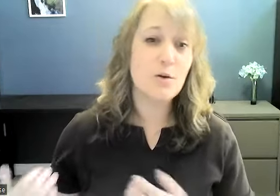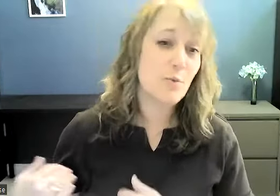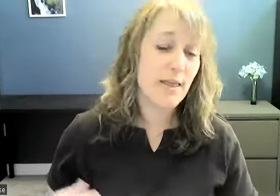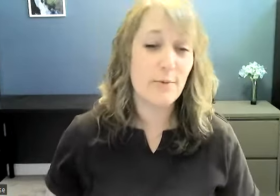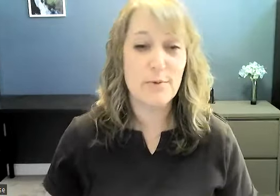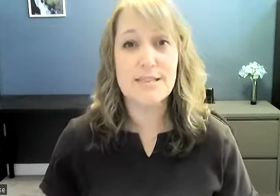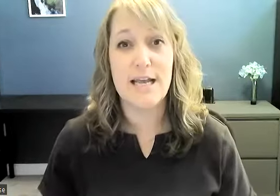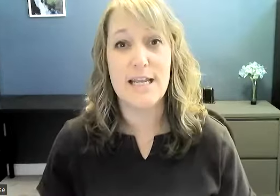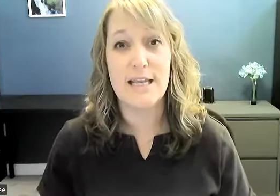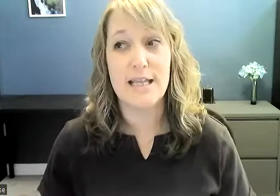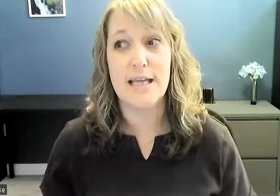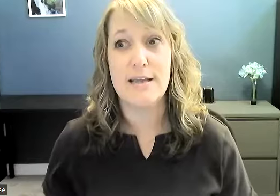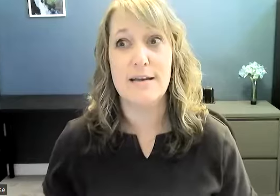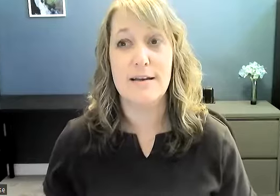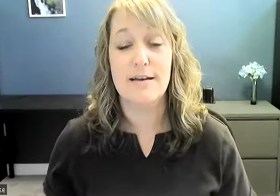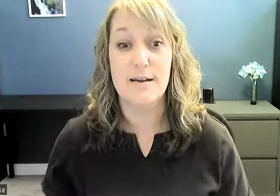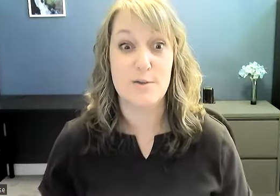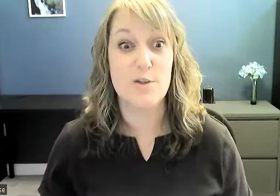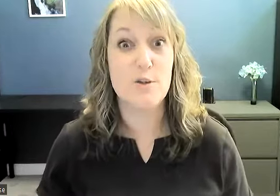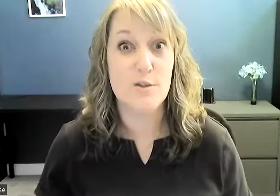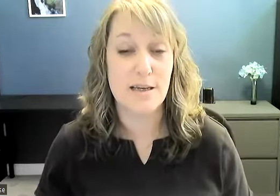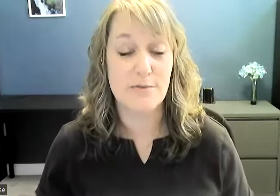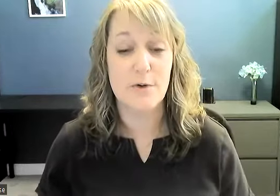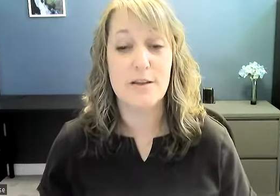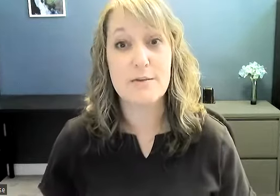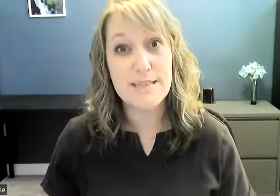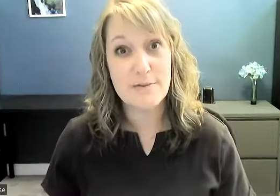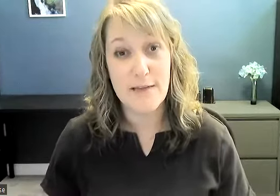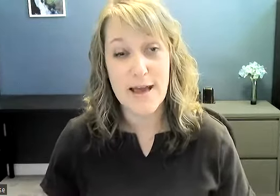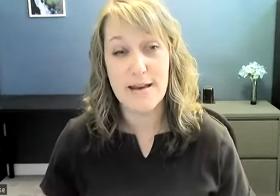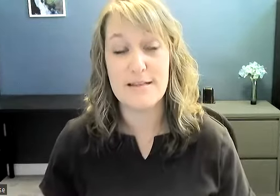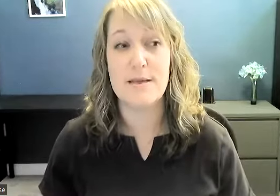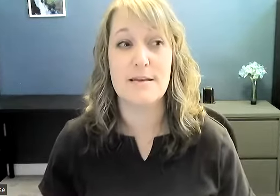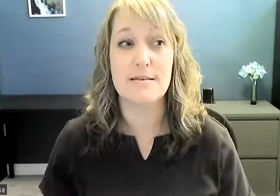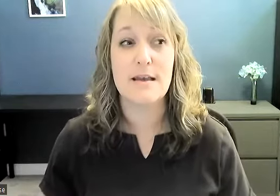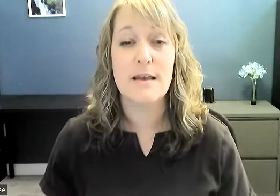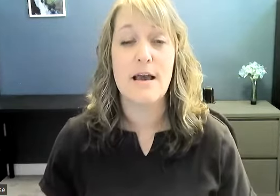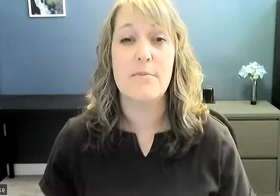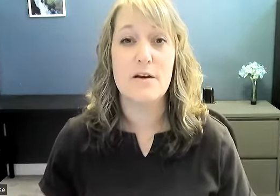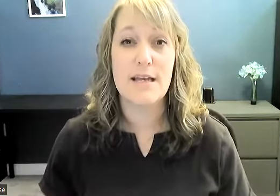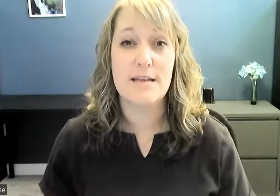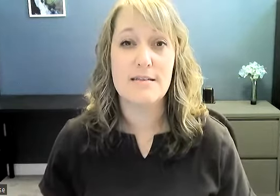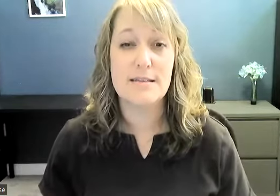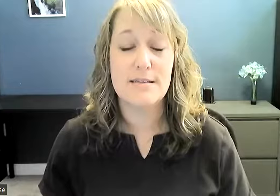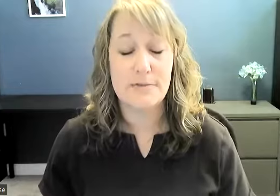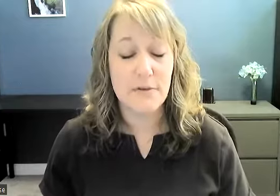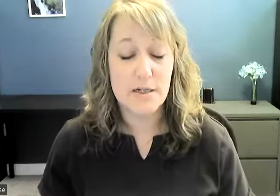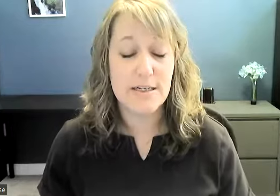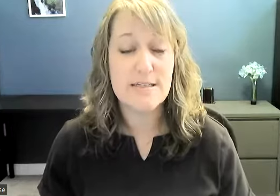way that we would sign it, and then now there's a new sign for it. The reason for that is because Americans, deaf Americans,